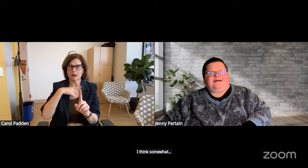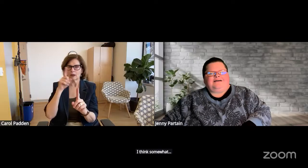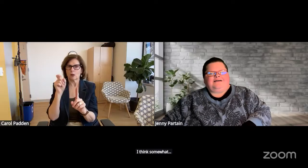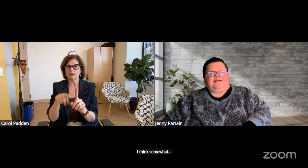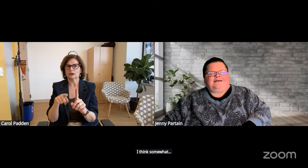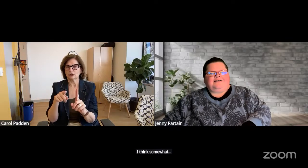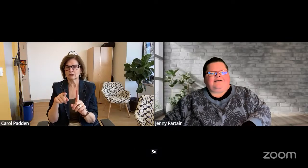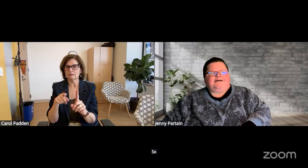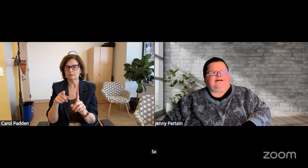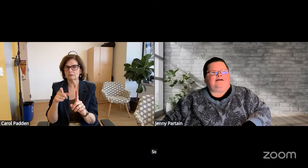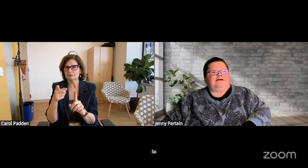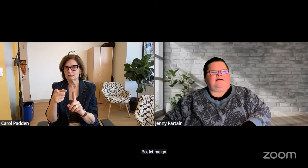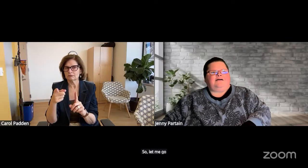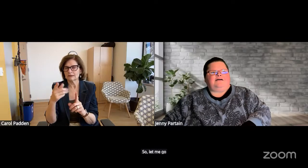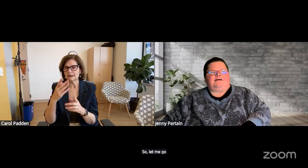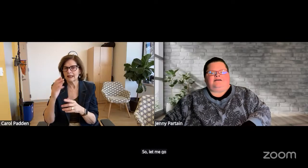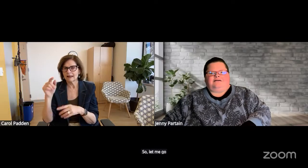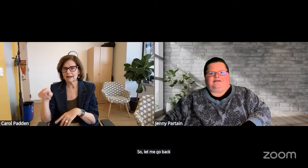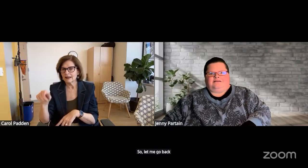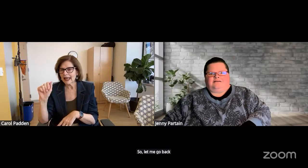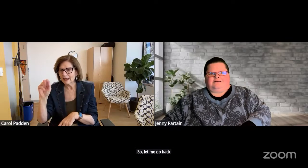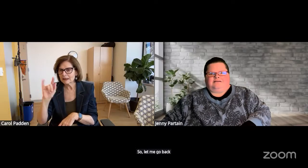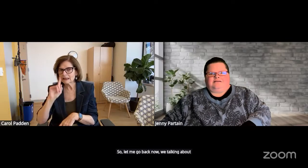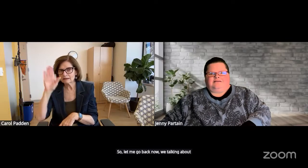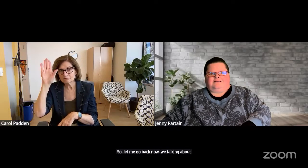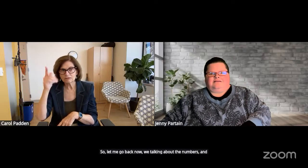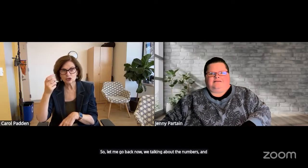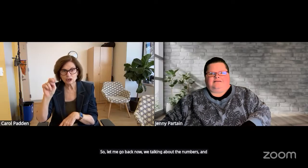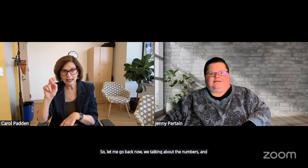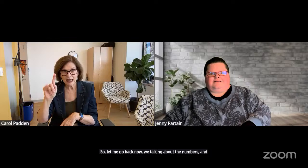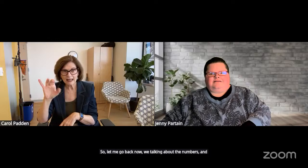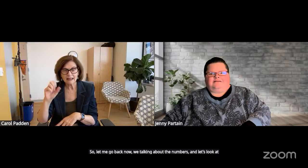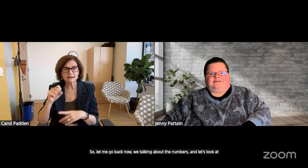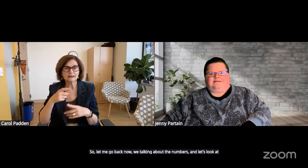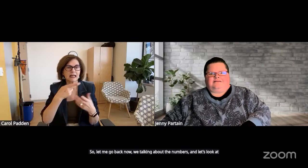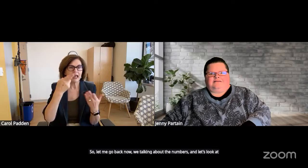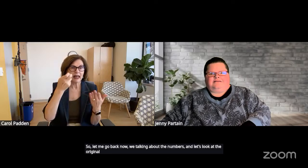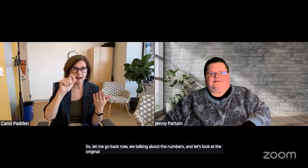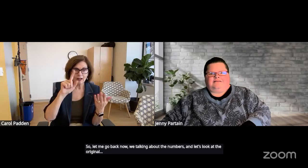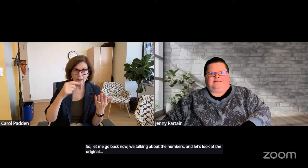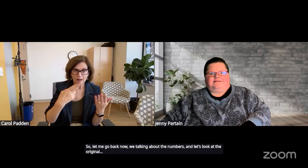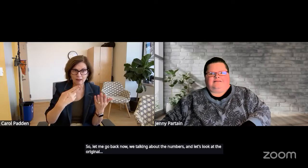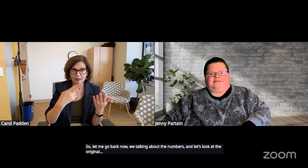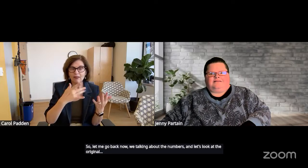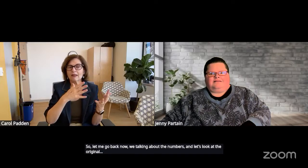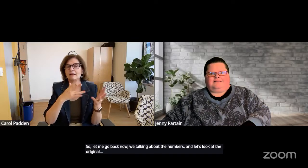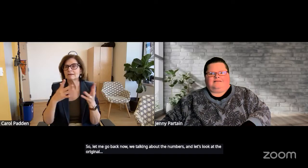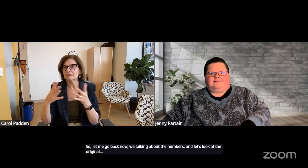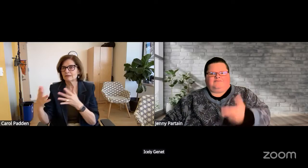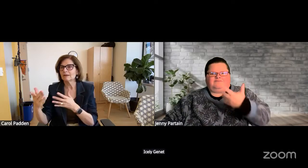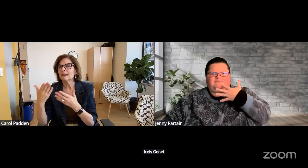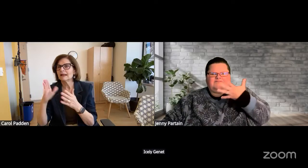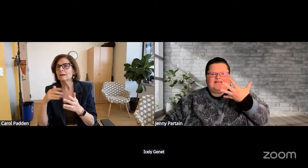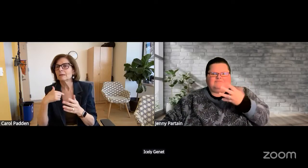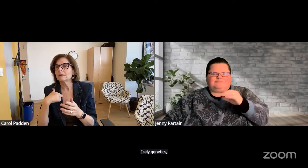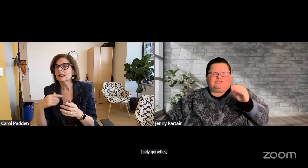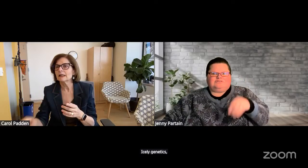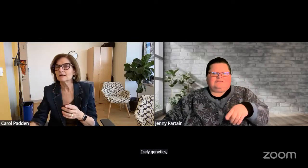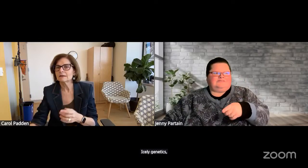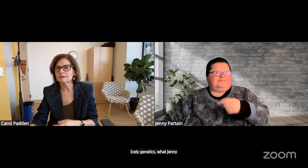so let me go back now. We're talking about the numbers but look at the original. I see genetics. What Jenny mentioned,